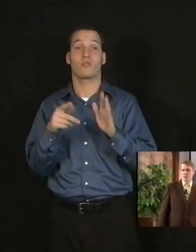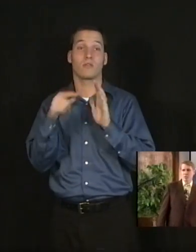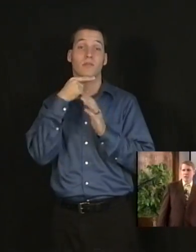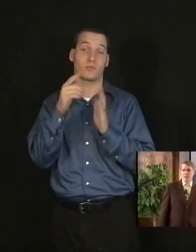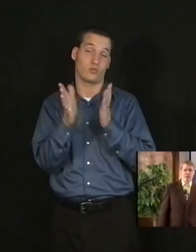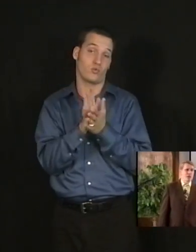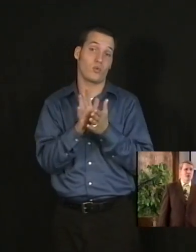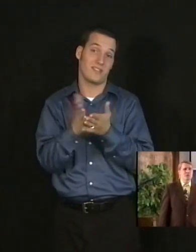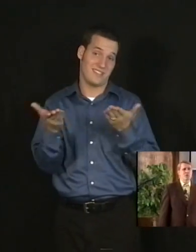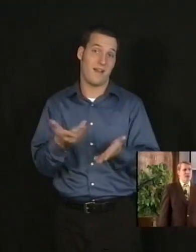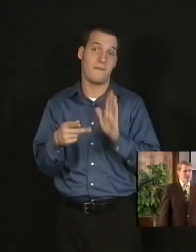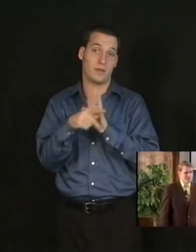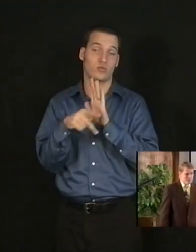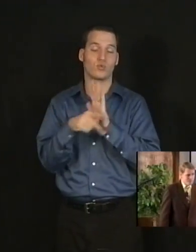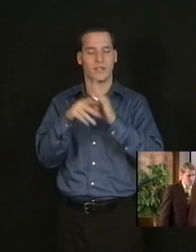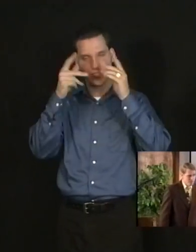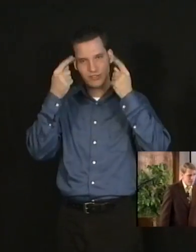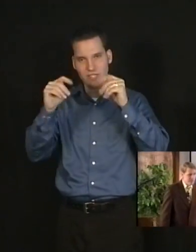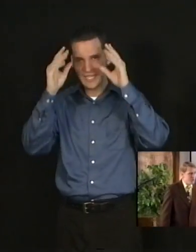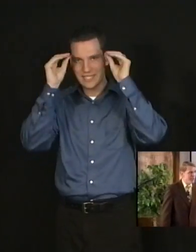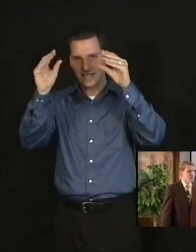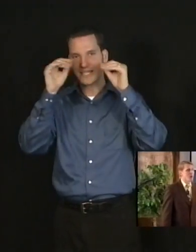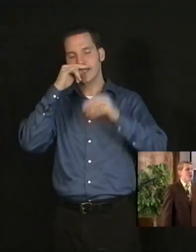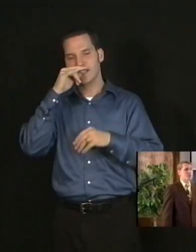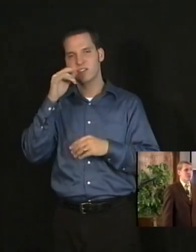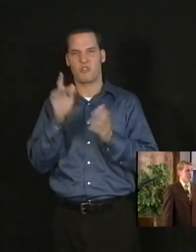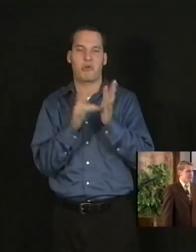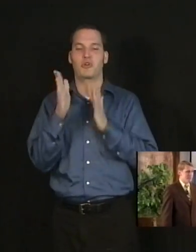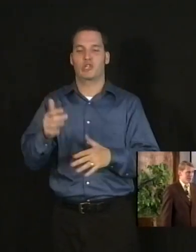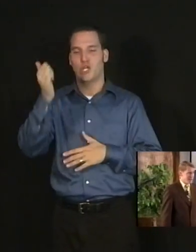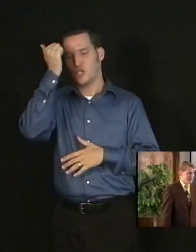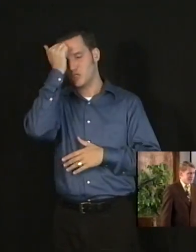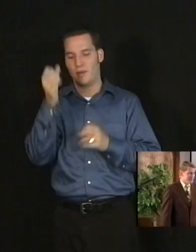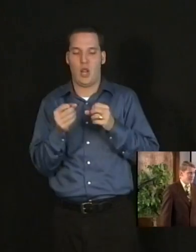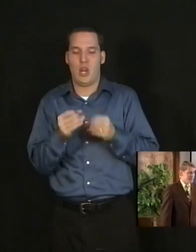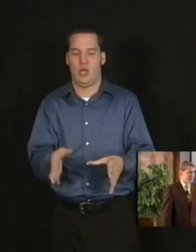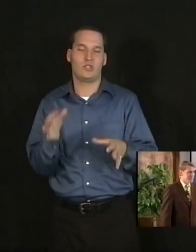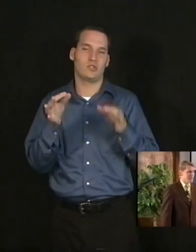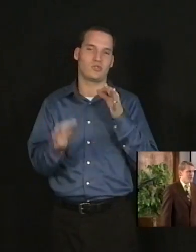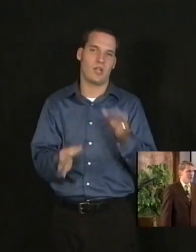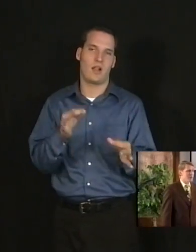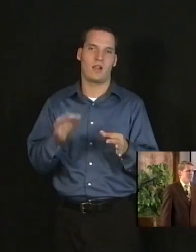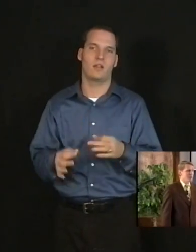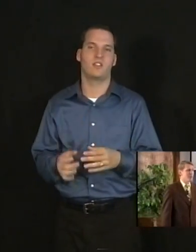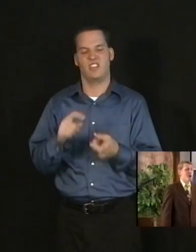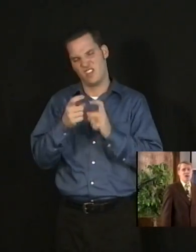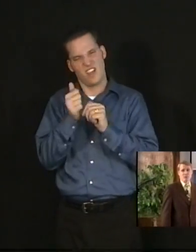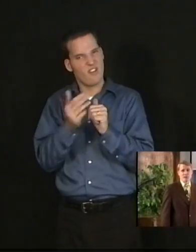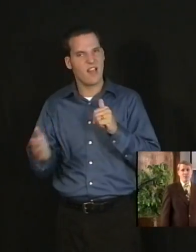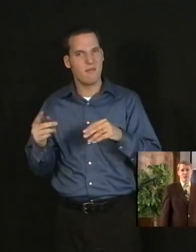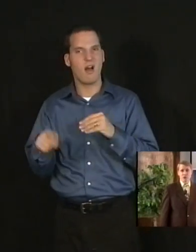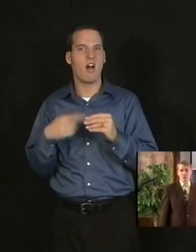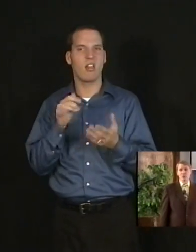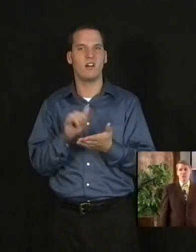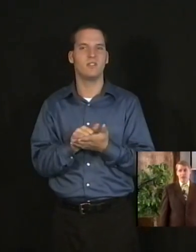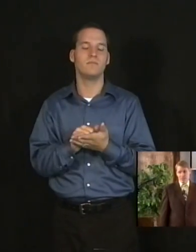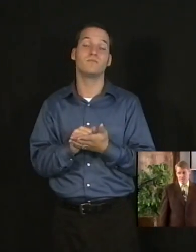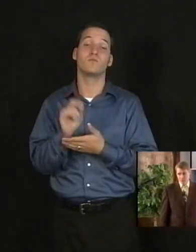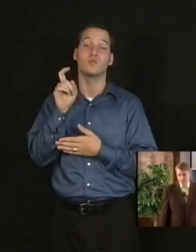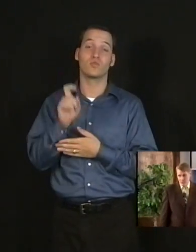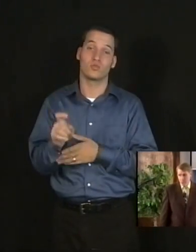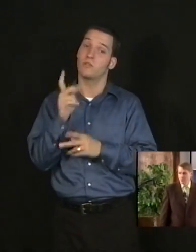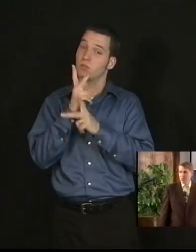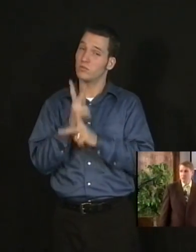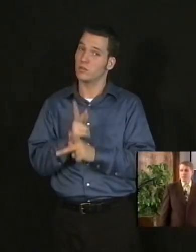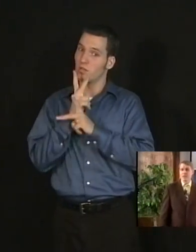kids the Christians were dumb and they lost the trial. They changed all sorts of things about that. And you ought to be up in arms over that being shown to your